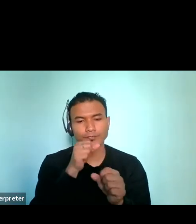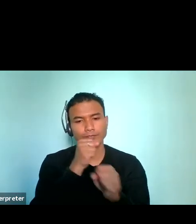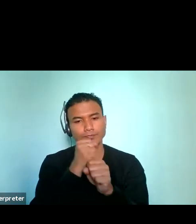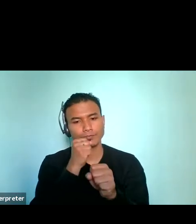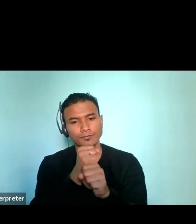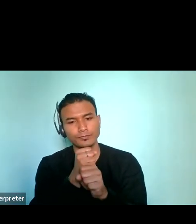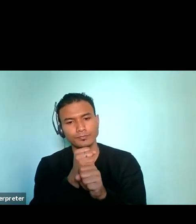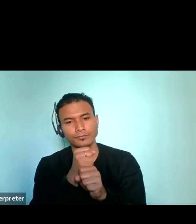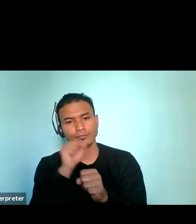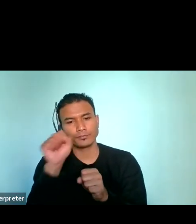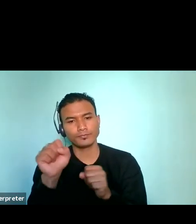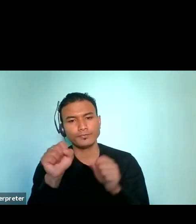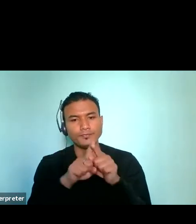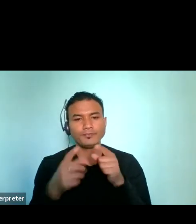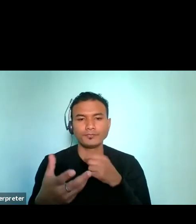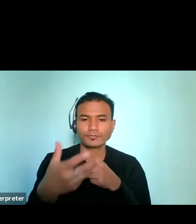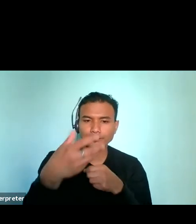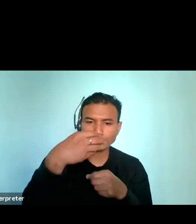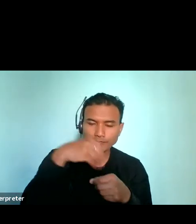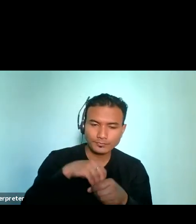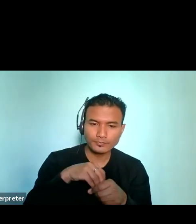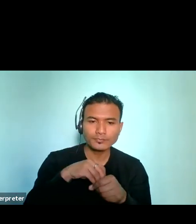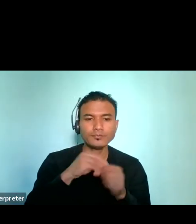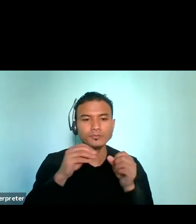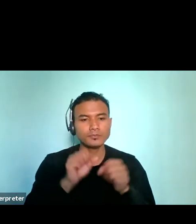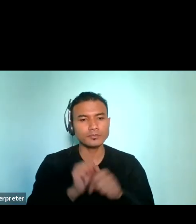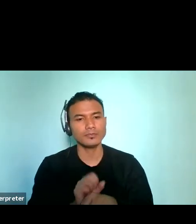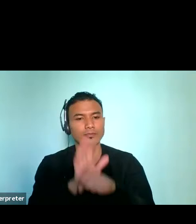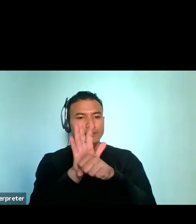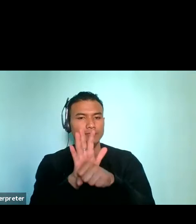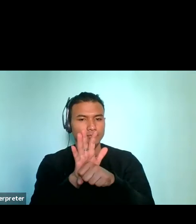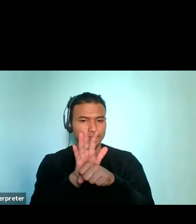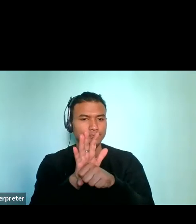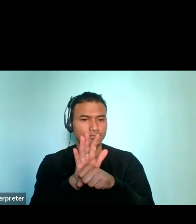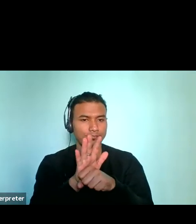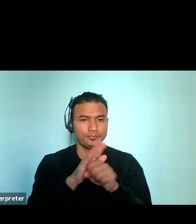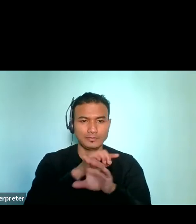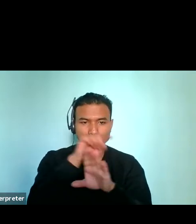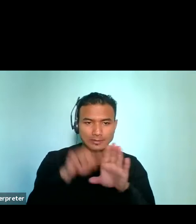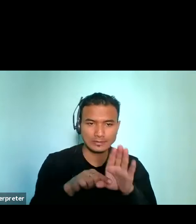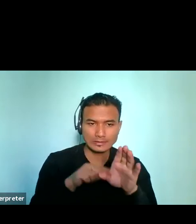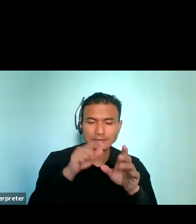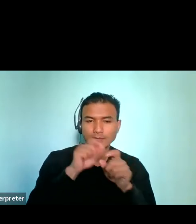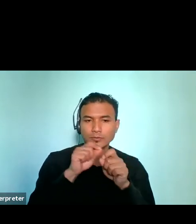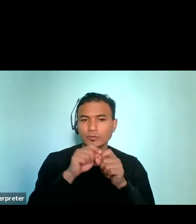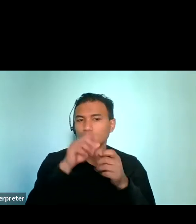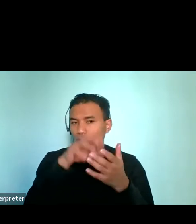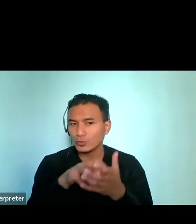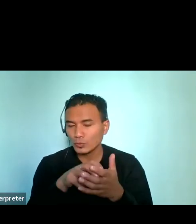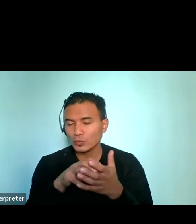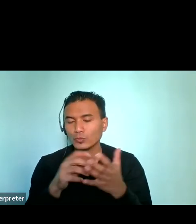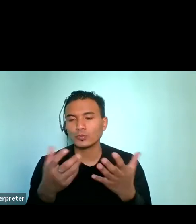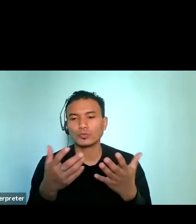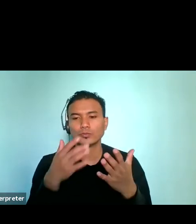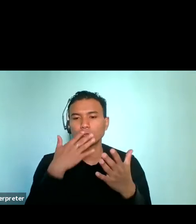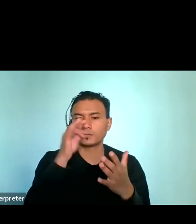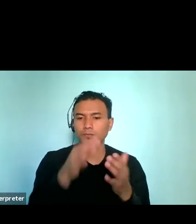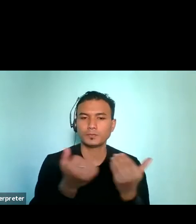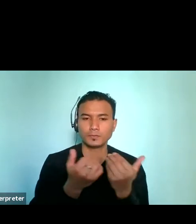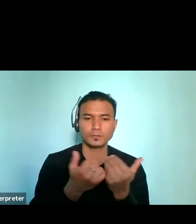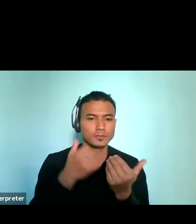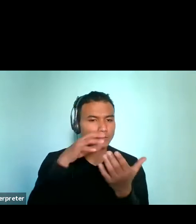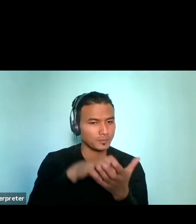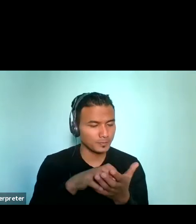and they will engage actively in the policy formation and also decision